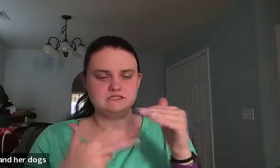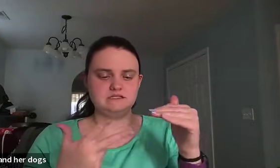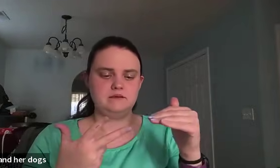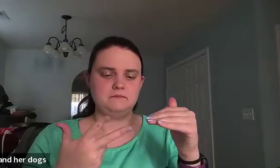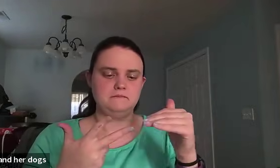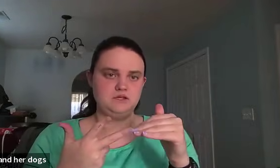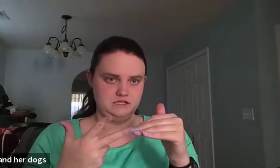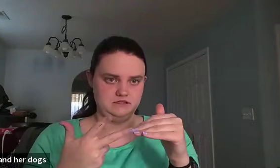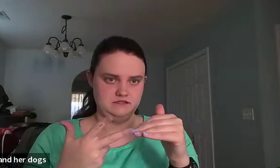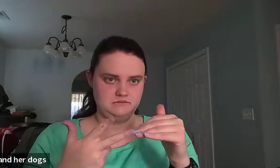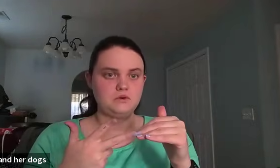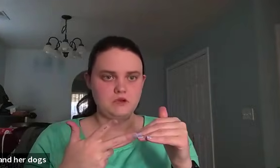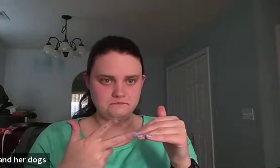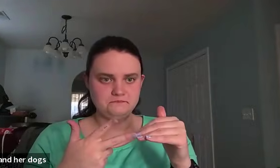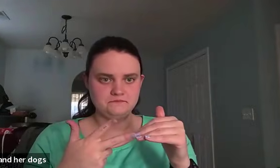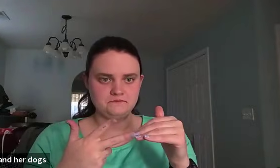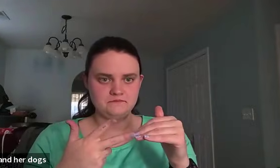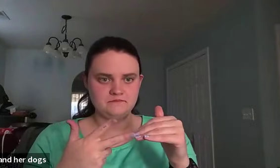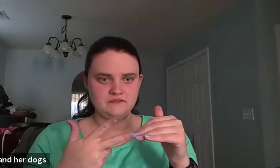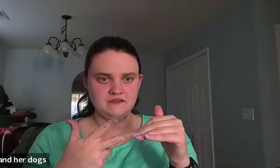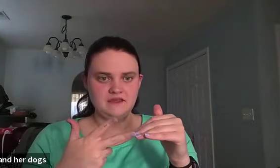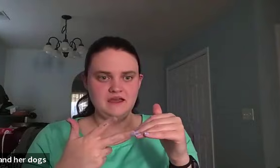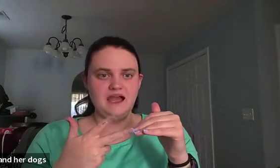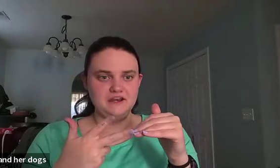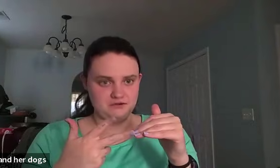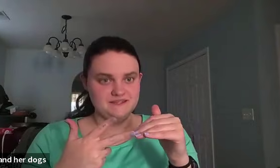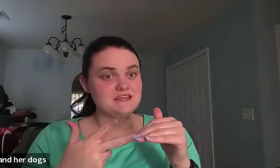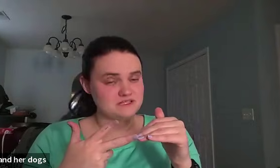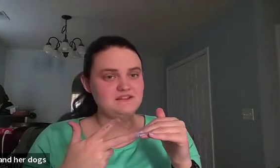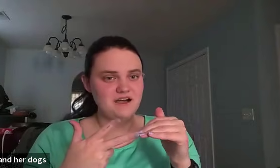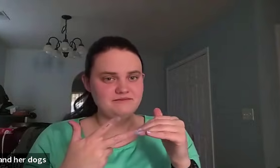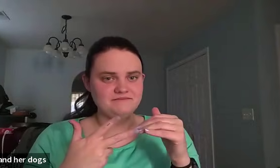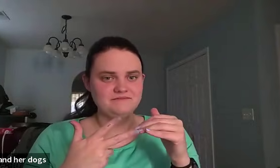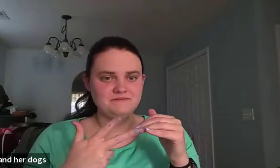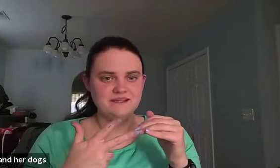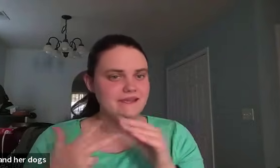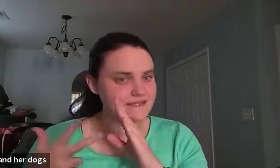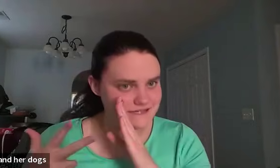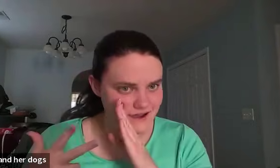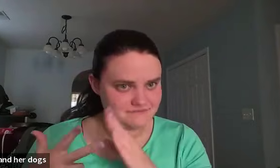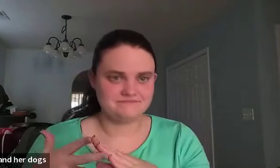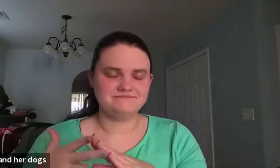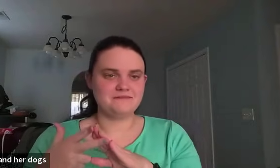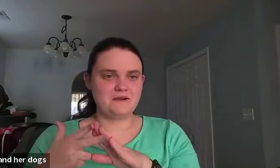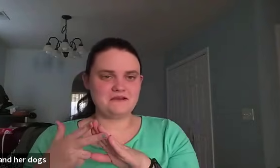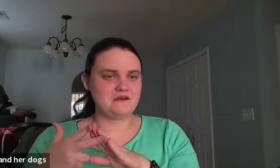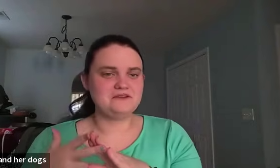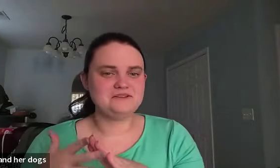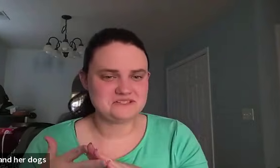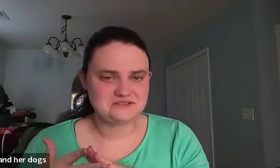thousands, millions. Okay. I know that sounds like a lot. It's not. All right. All you do